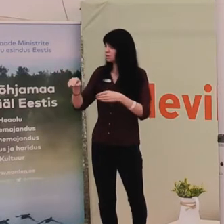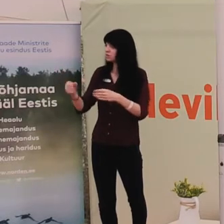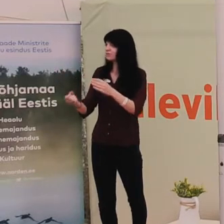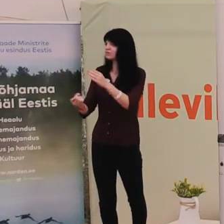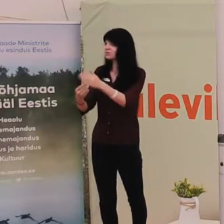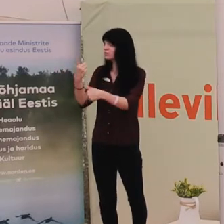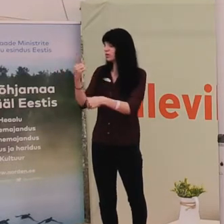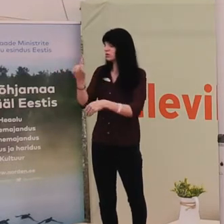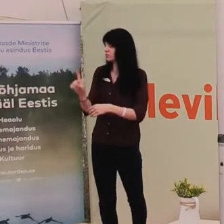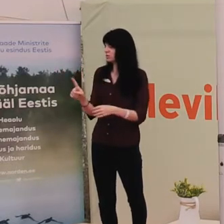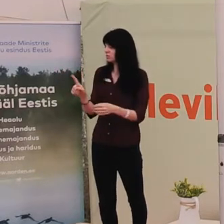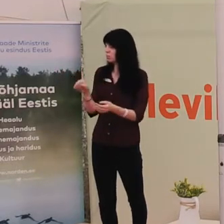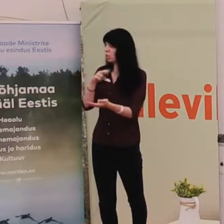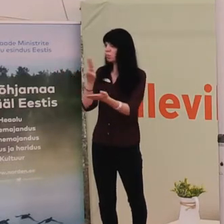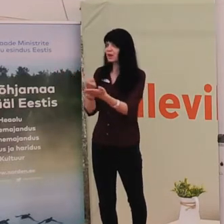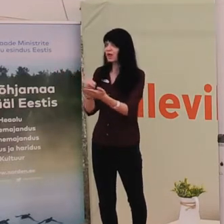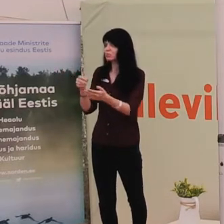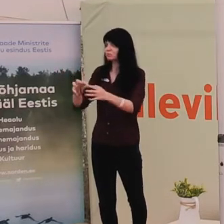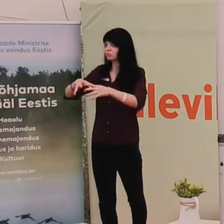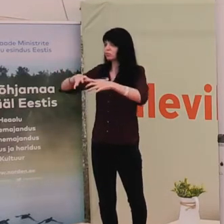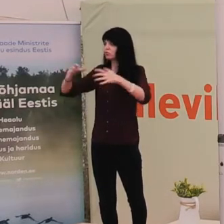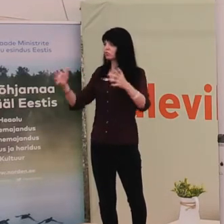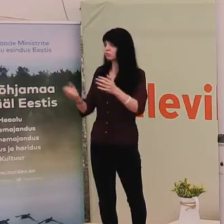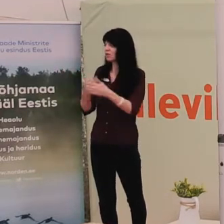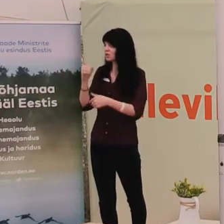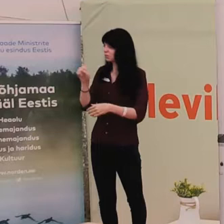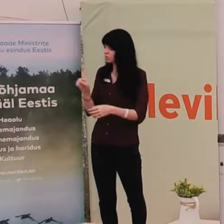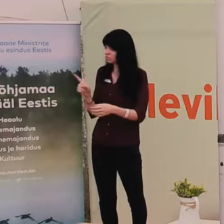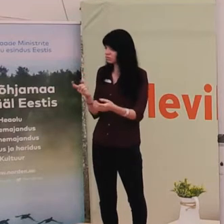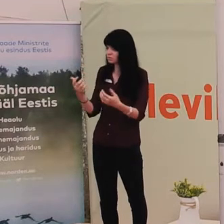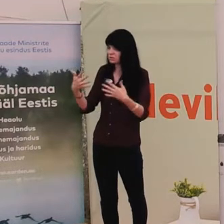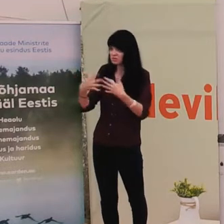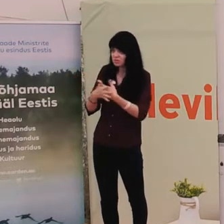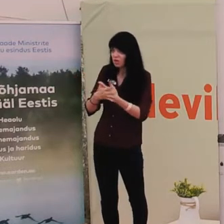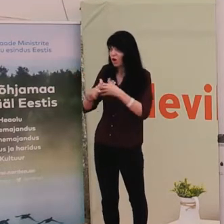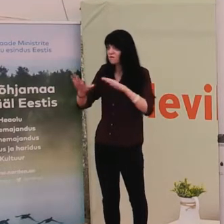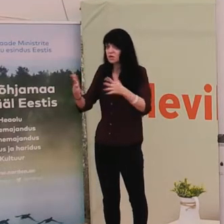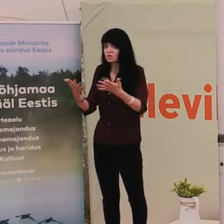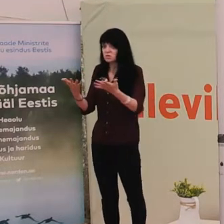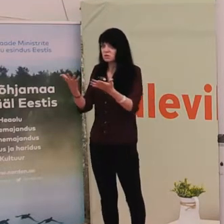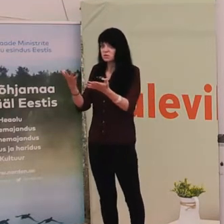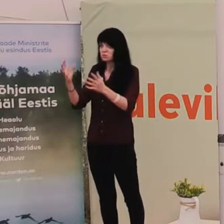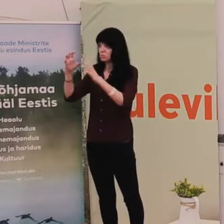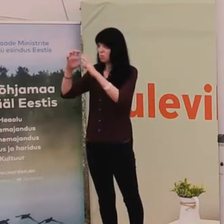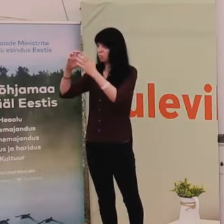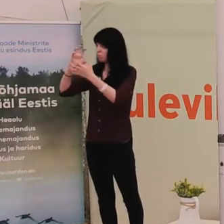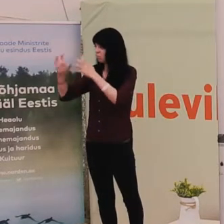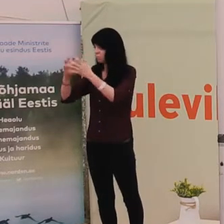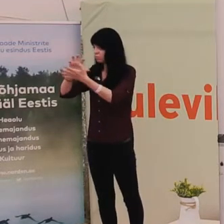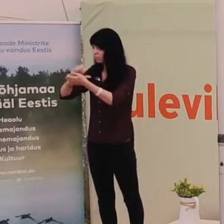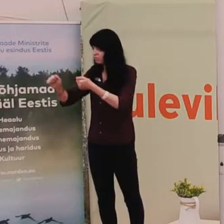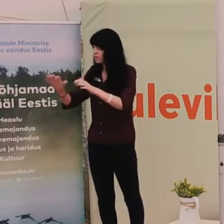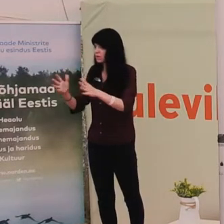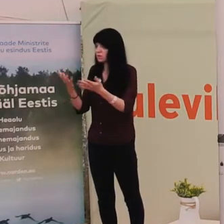will be the issue? Will we end up with wars? Will we end up with a ruined planet? What is the destination we are